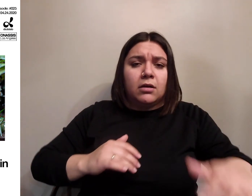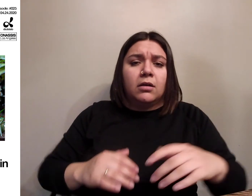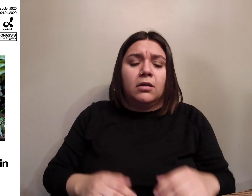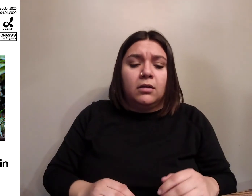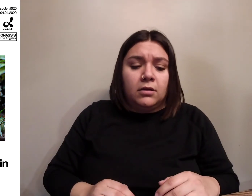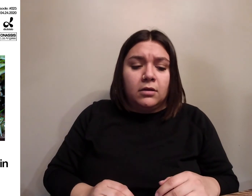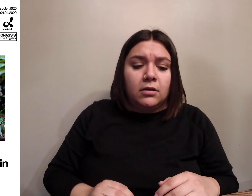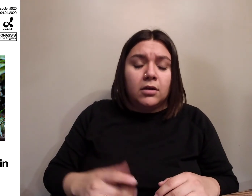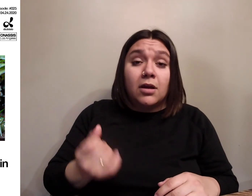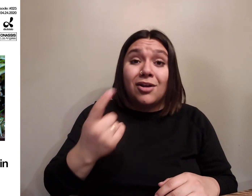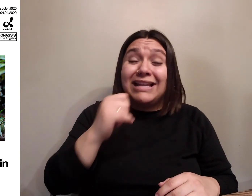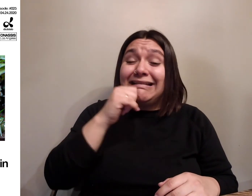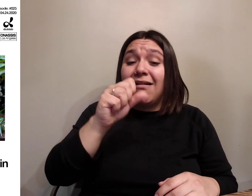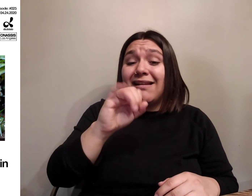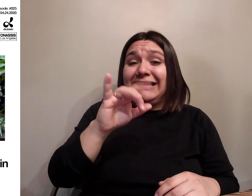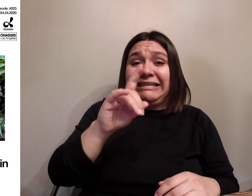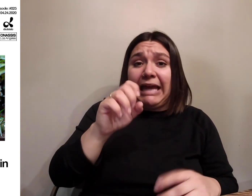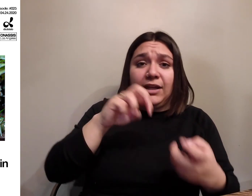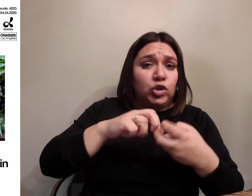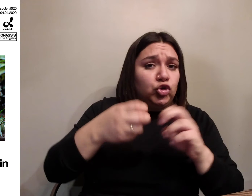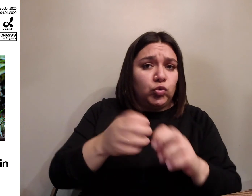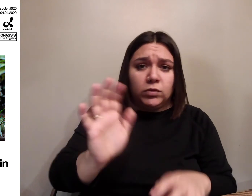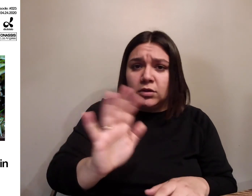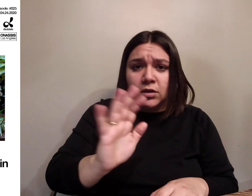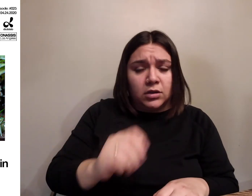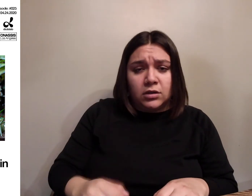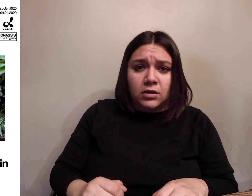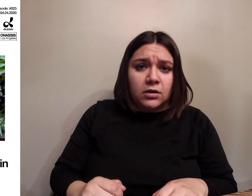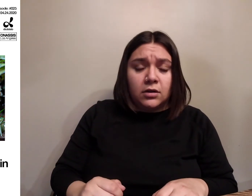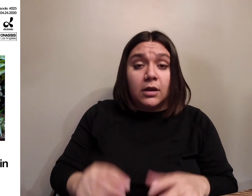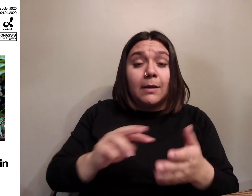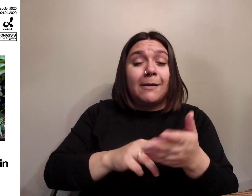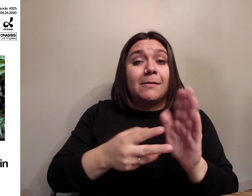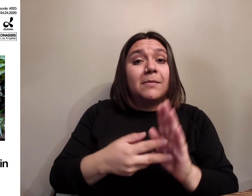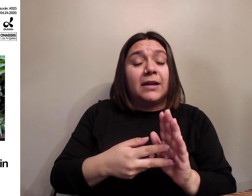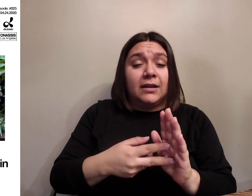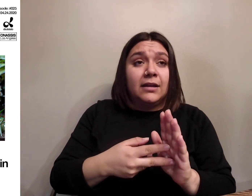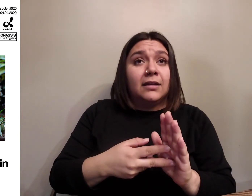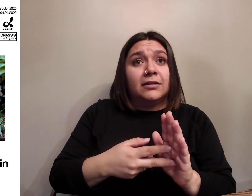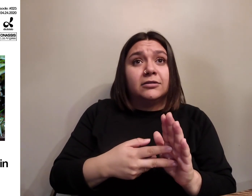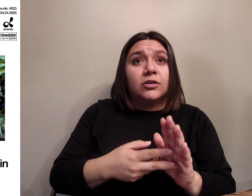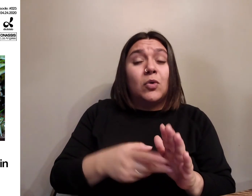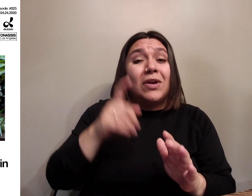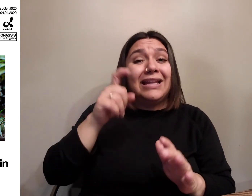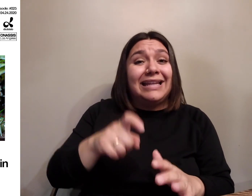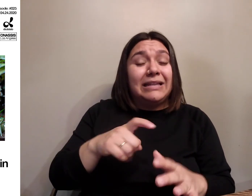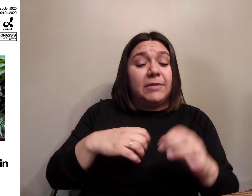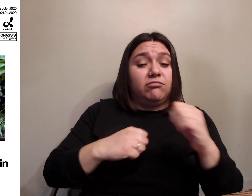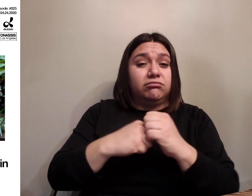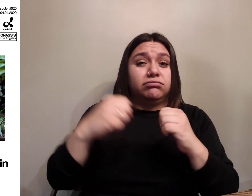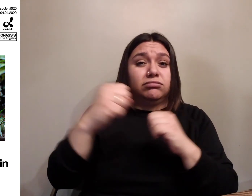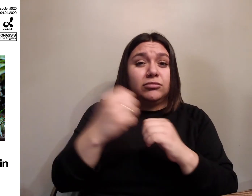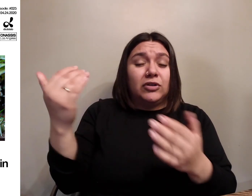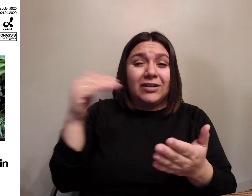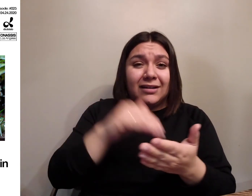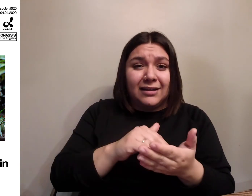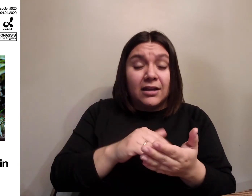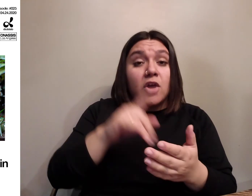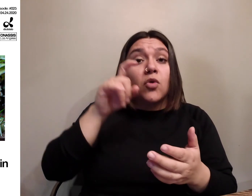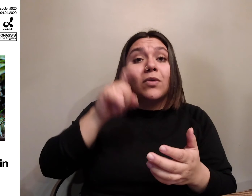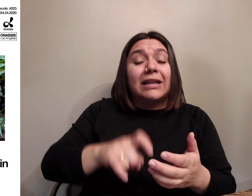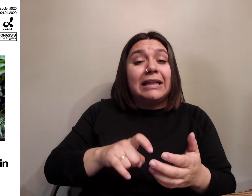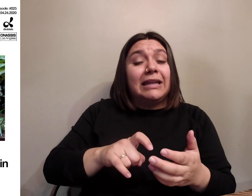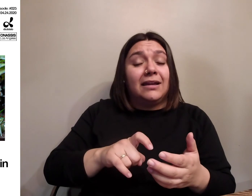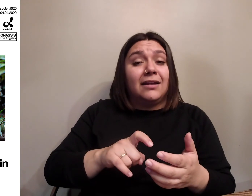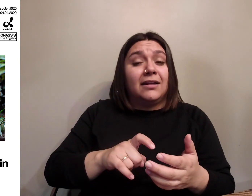been such a pleasure to talk to you. More next time we'll talk about Sioran, and we'll talk about so many other people who matter